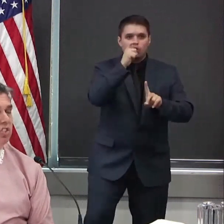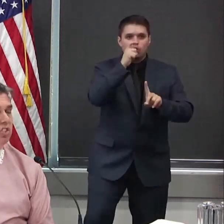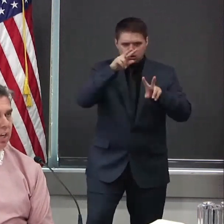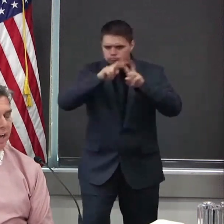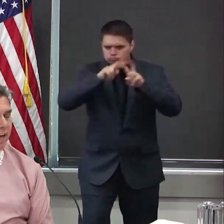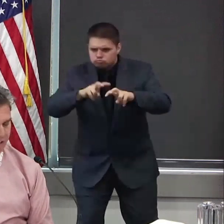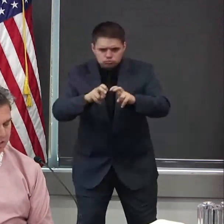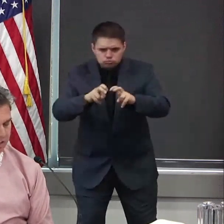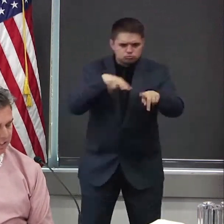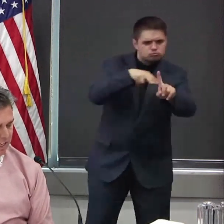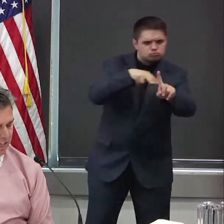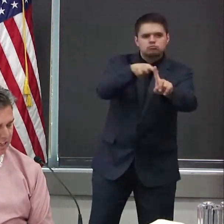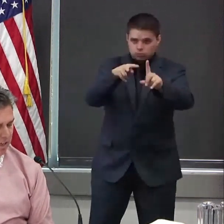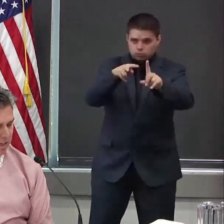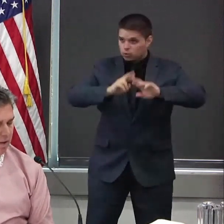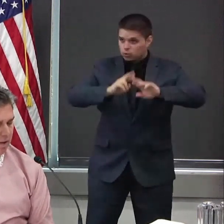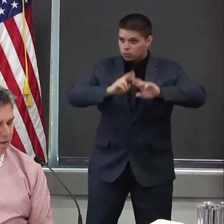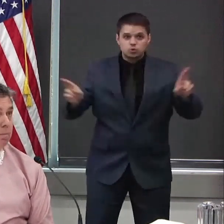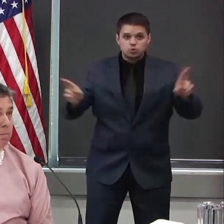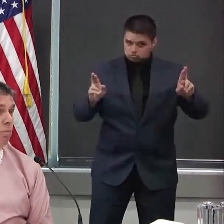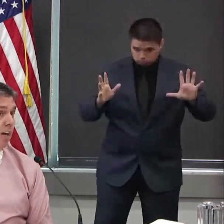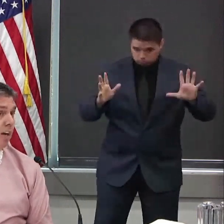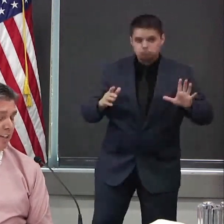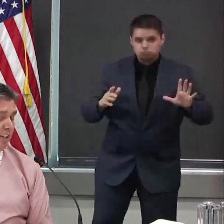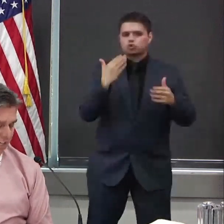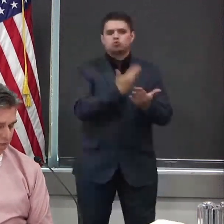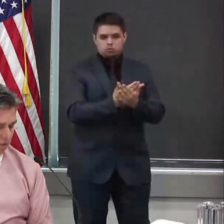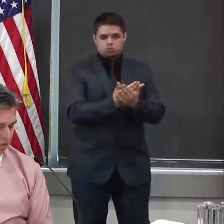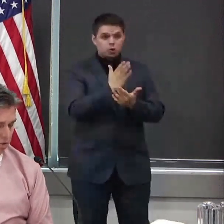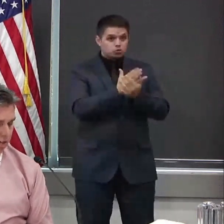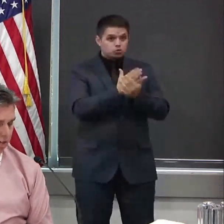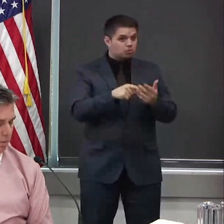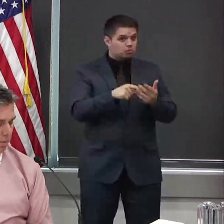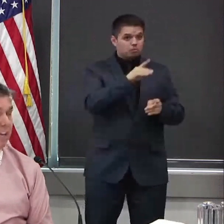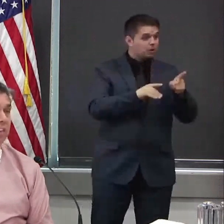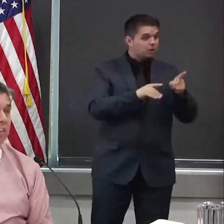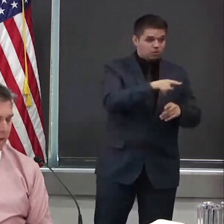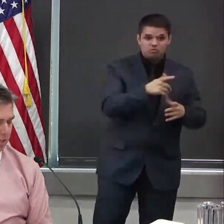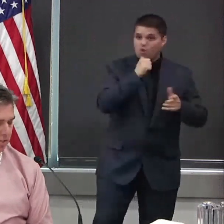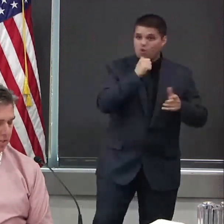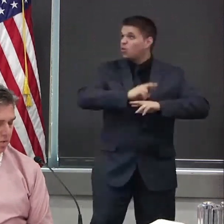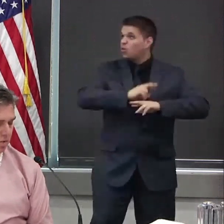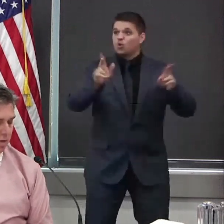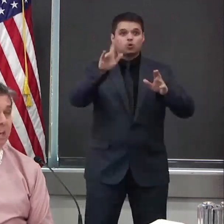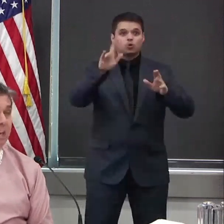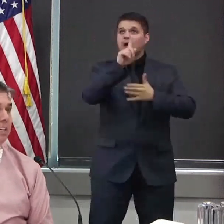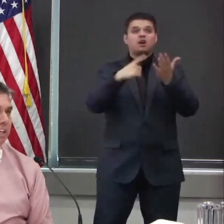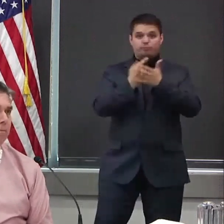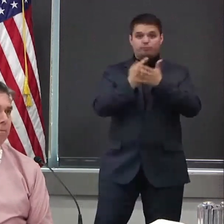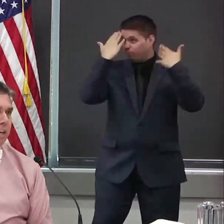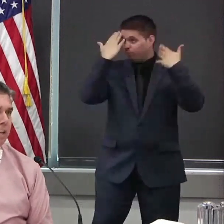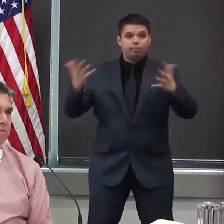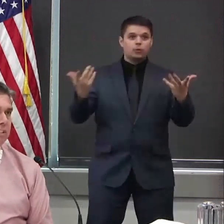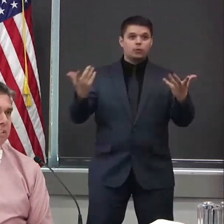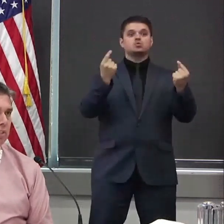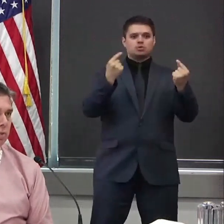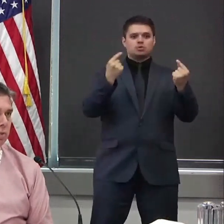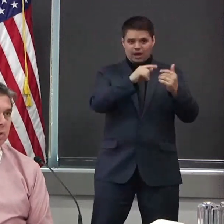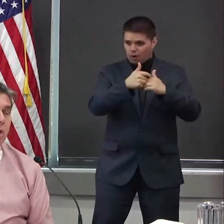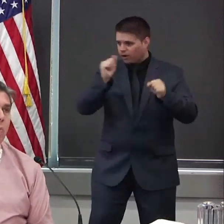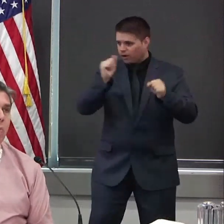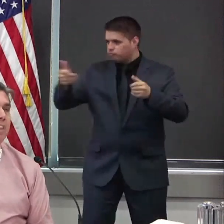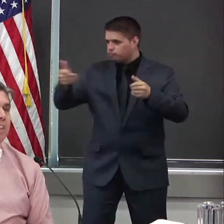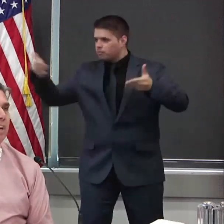but they can show how they'll address that by deploying more contact tracers or implementing other measures, we may greenlight them to enter phase